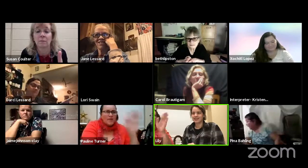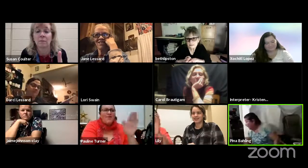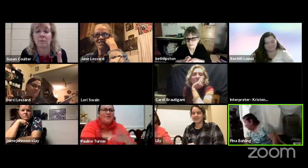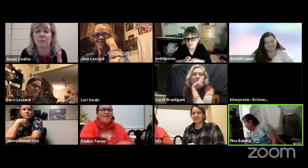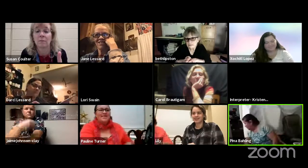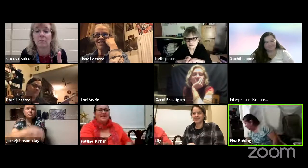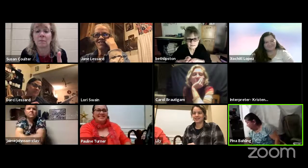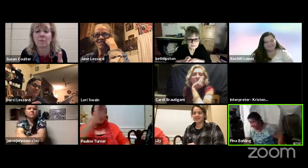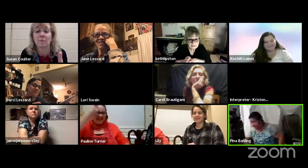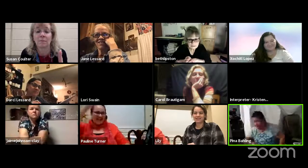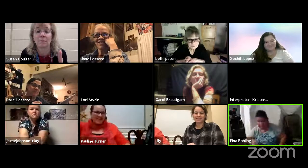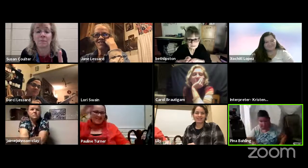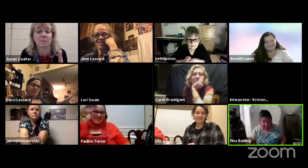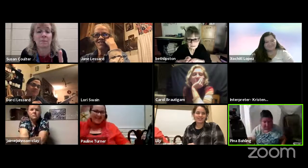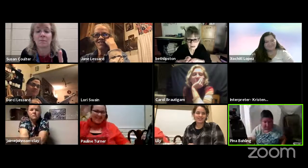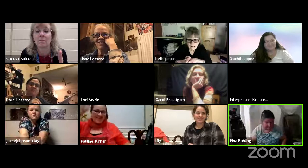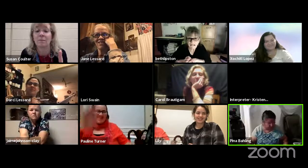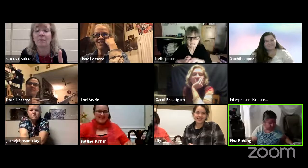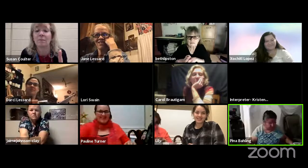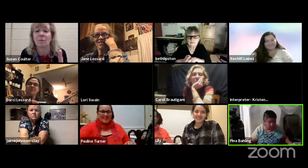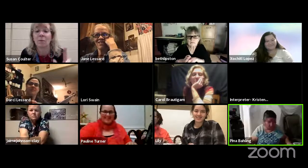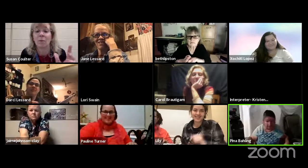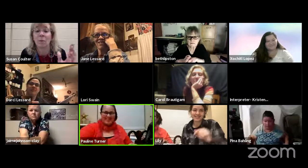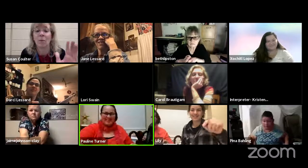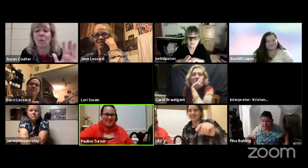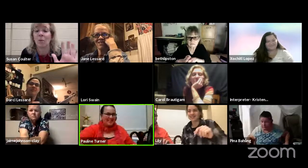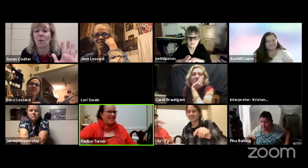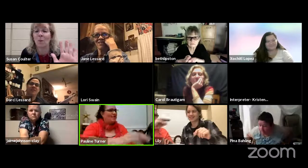Hello. Hello, hello, hello.